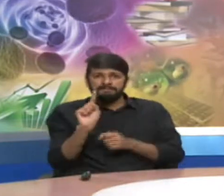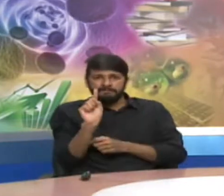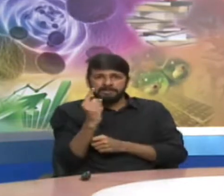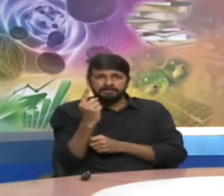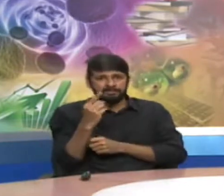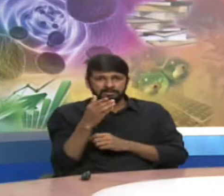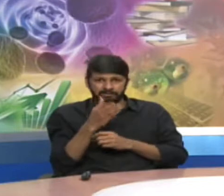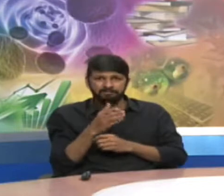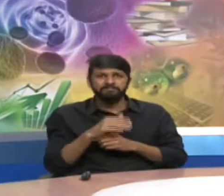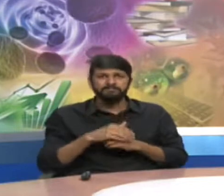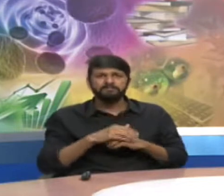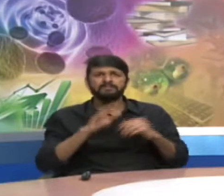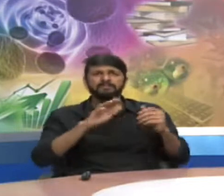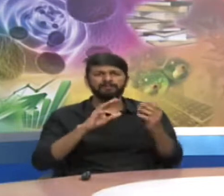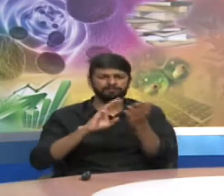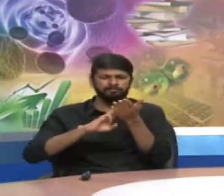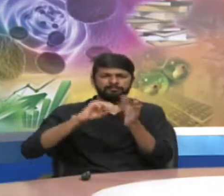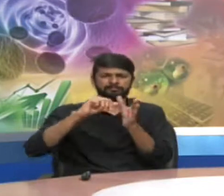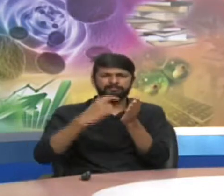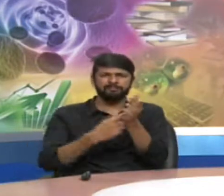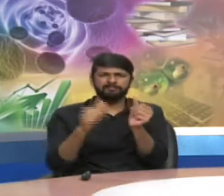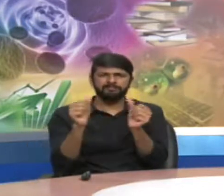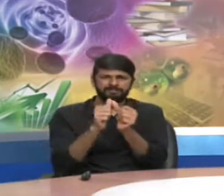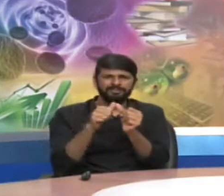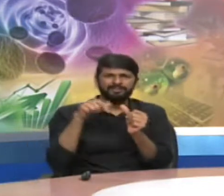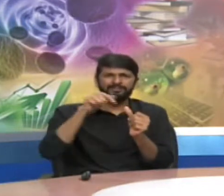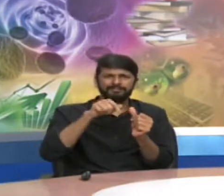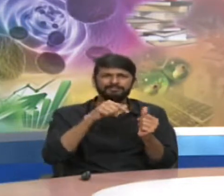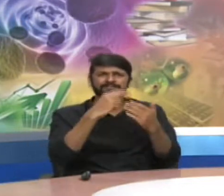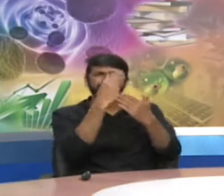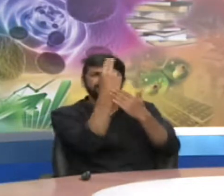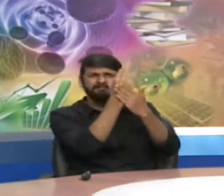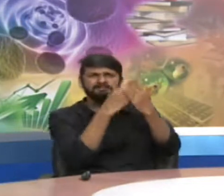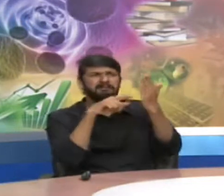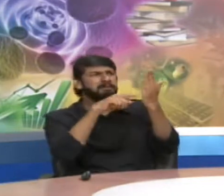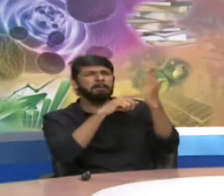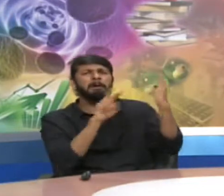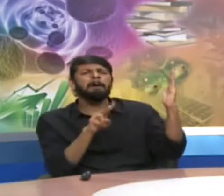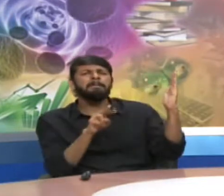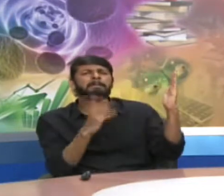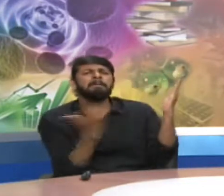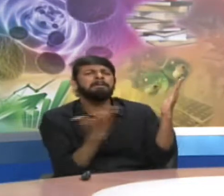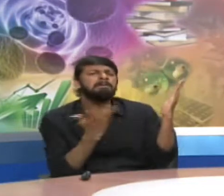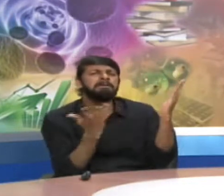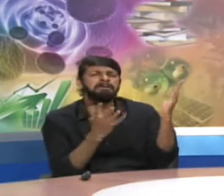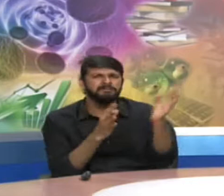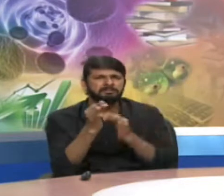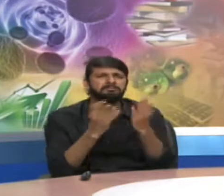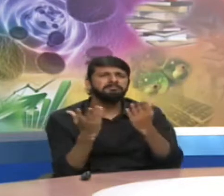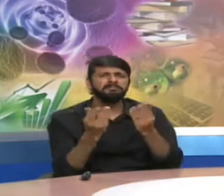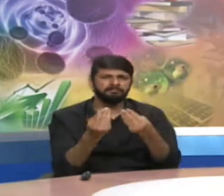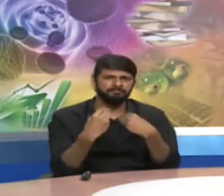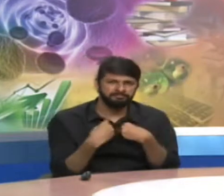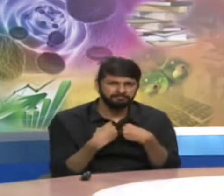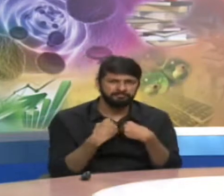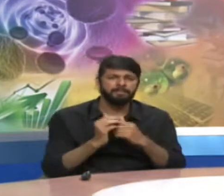So now we see questions from painting 3. The first question is, what does Mara